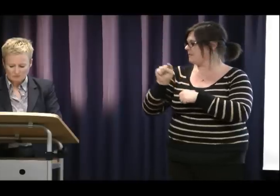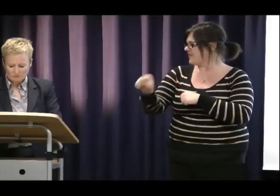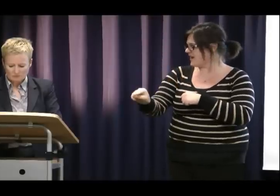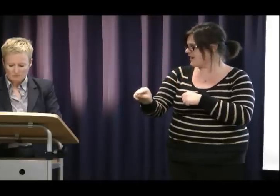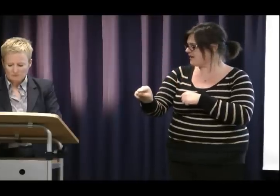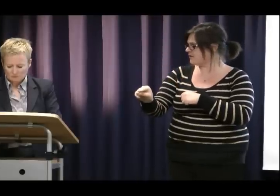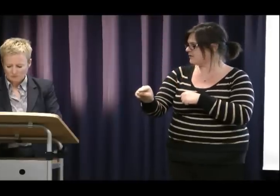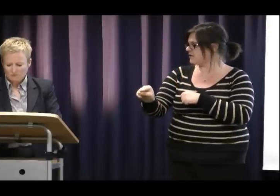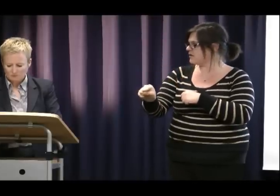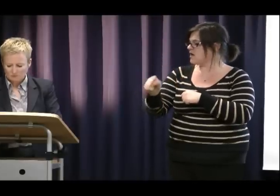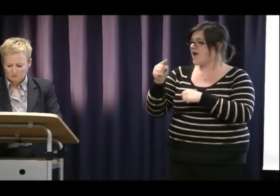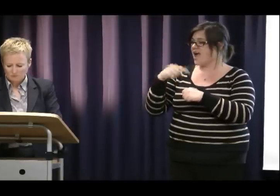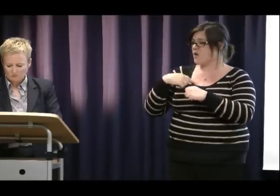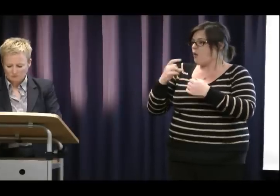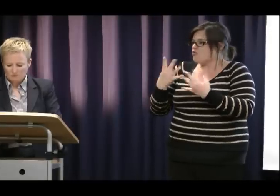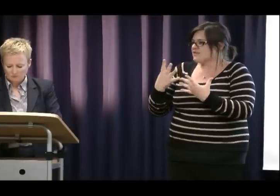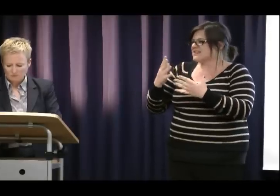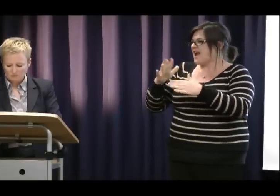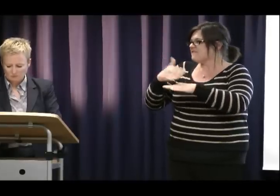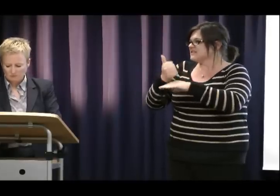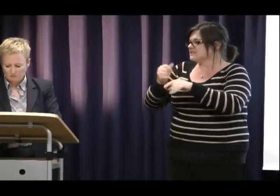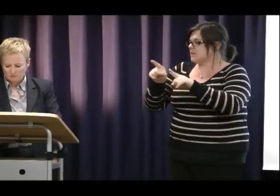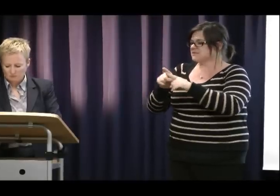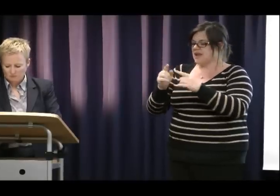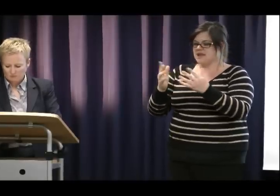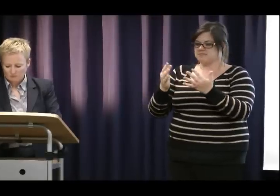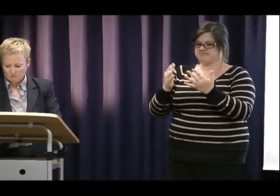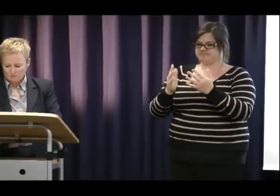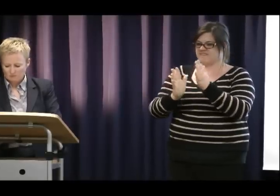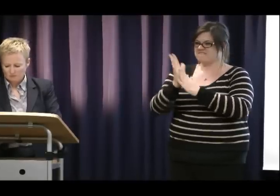to set that up to become a deaf club.